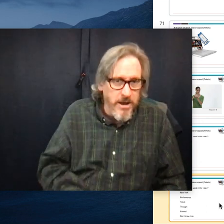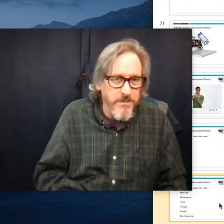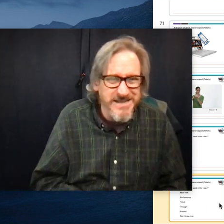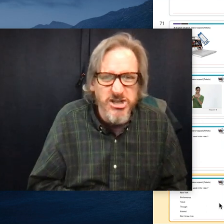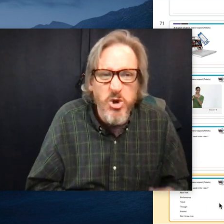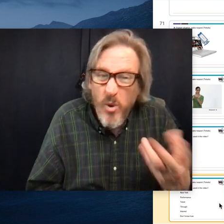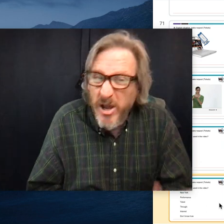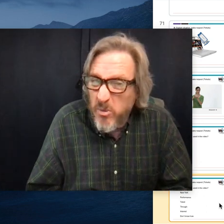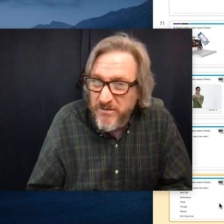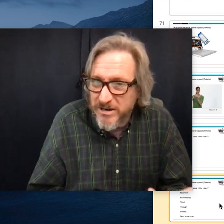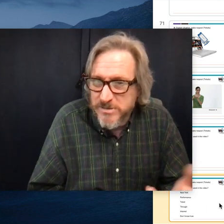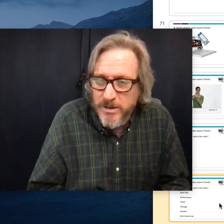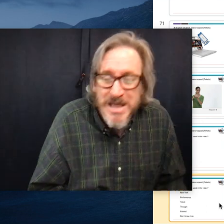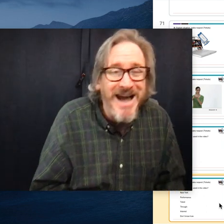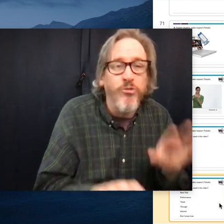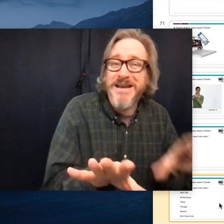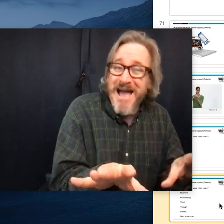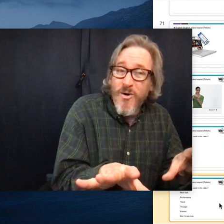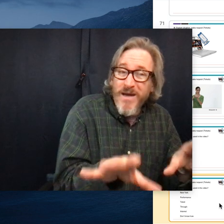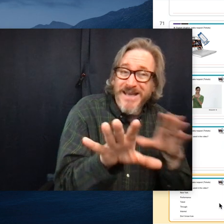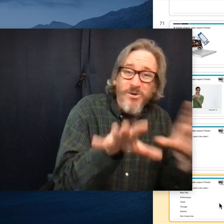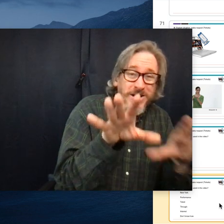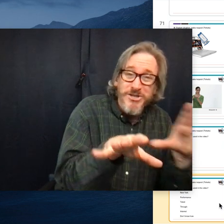it sounds confident, like you didn't have to think about it, right?